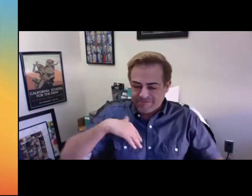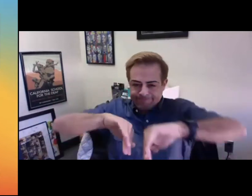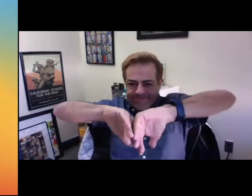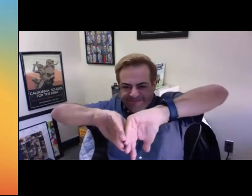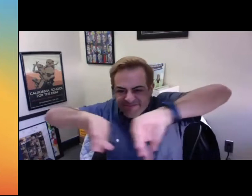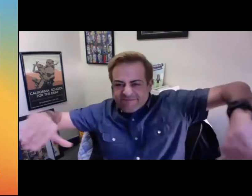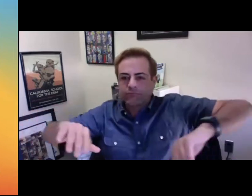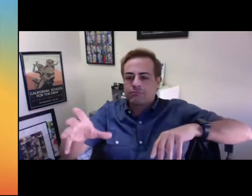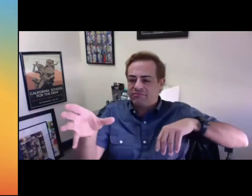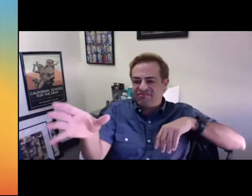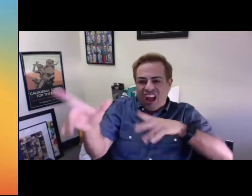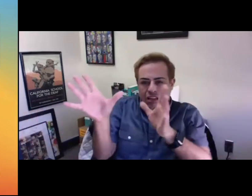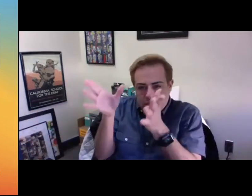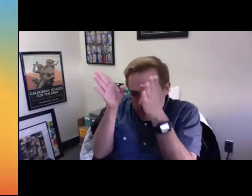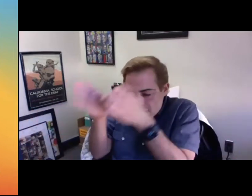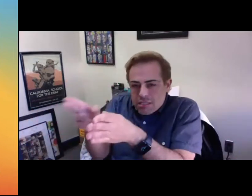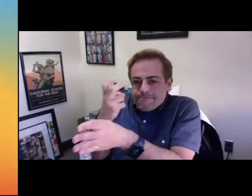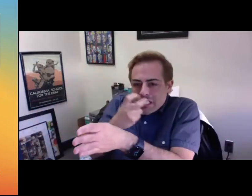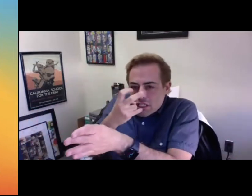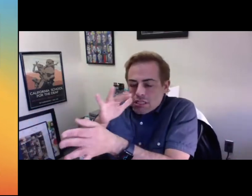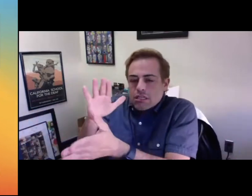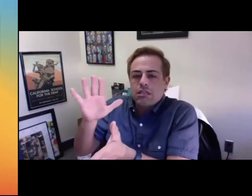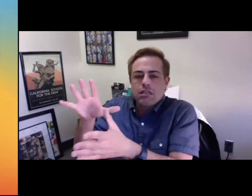folks wanted a big separation